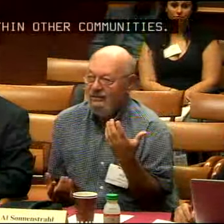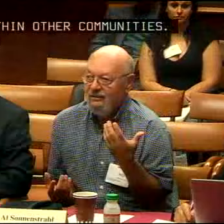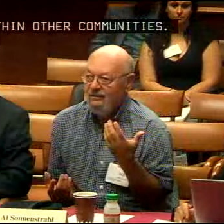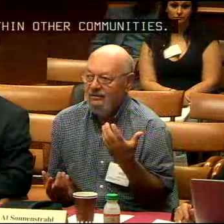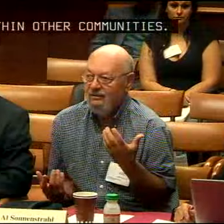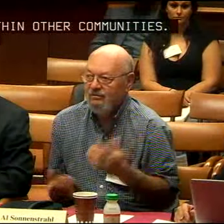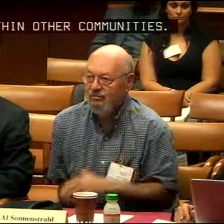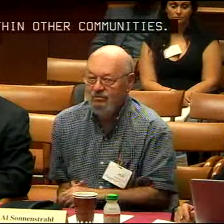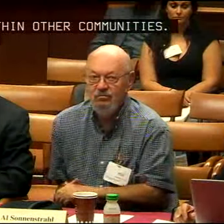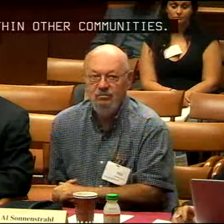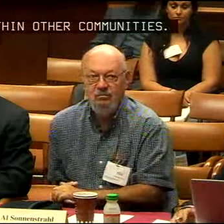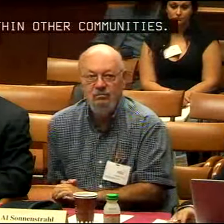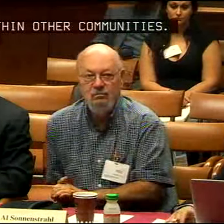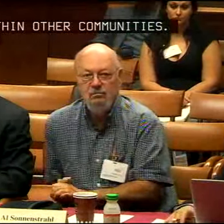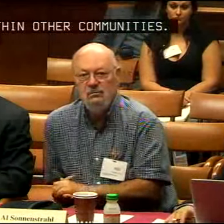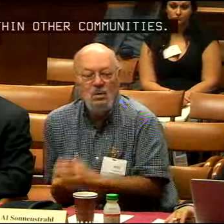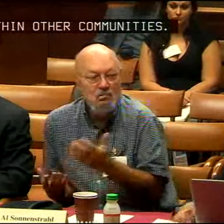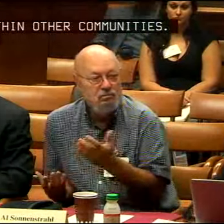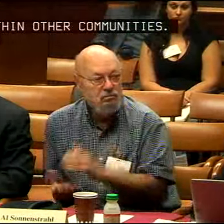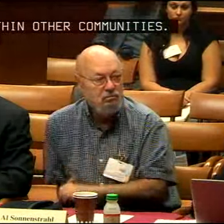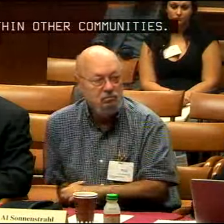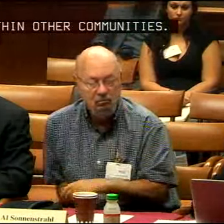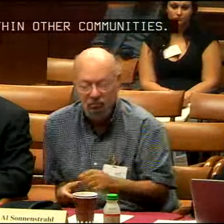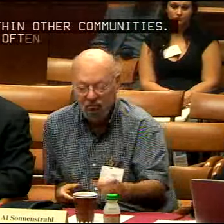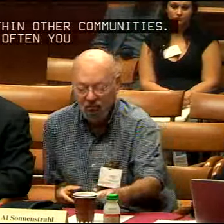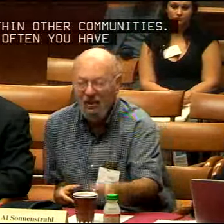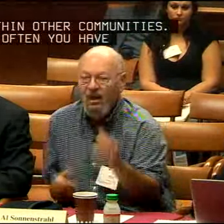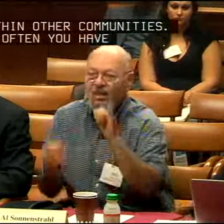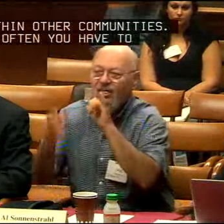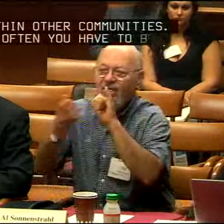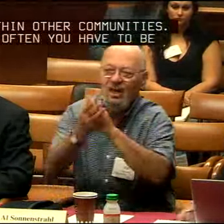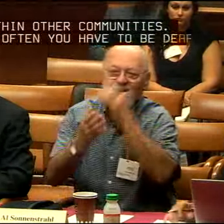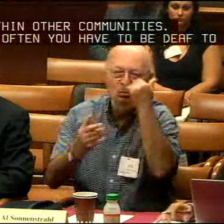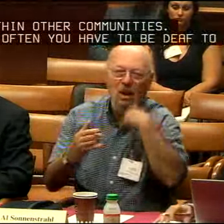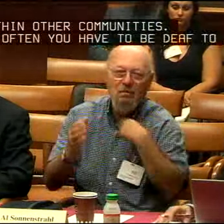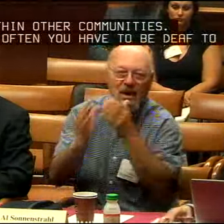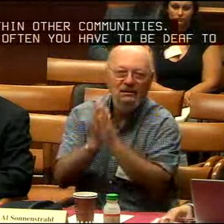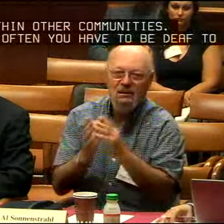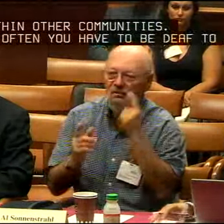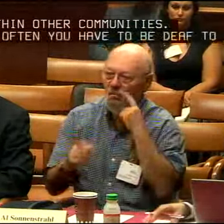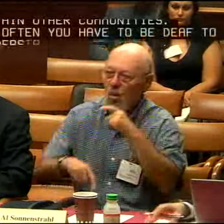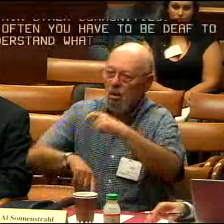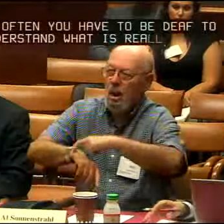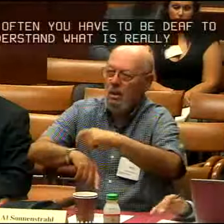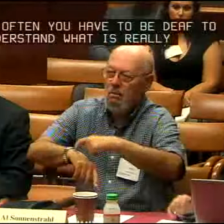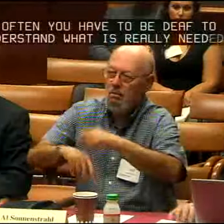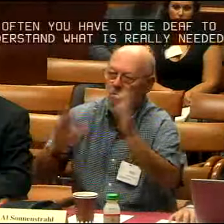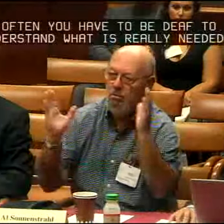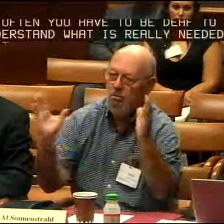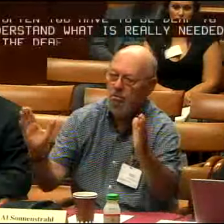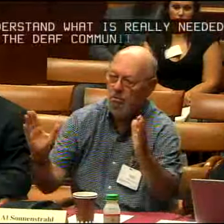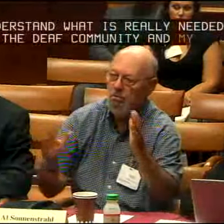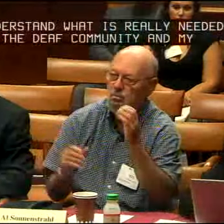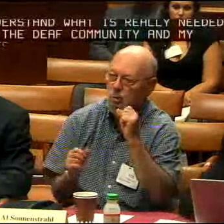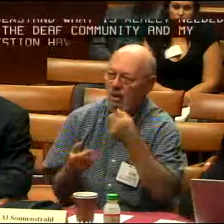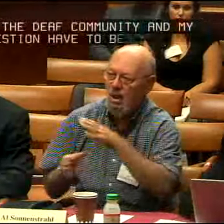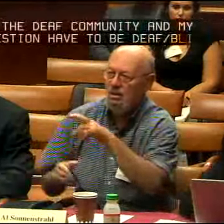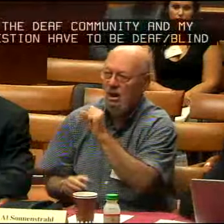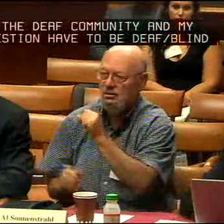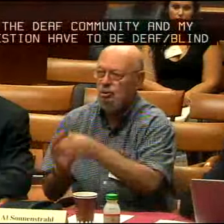really needed in the deaf community, and likewise you have to be deaf-blind to understand what's really needed with that community as well. So